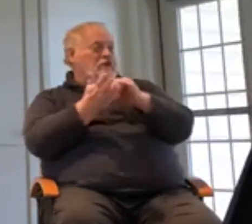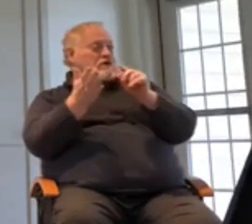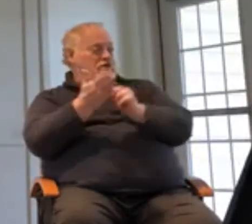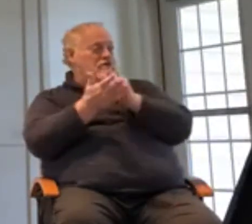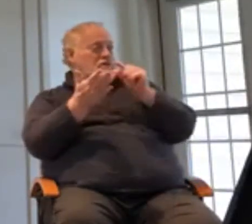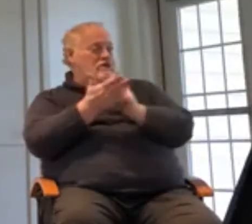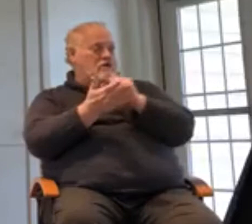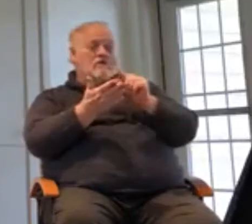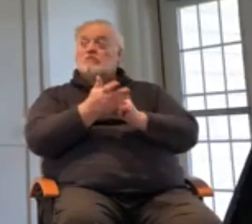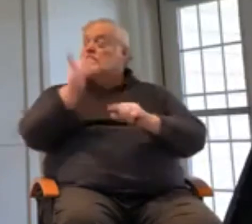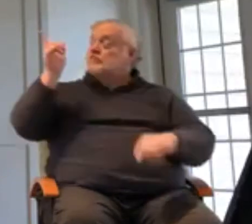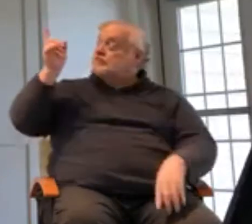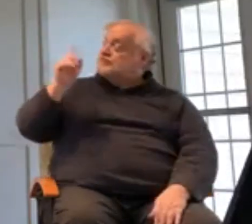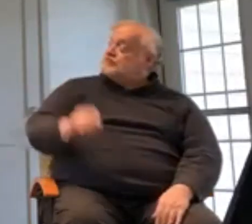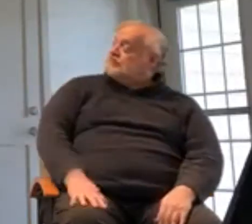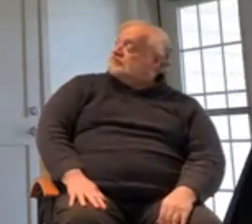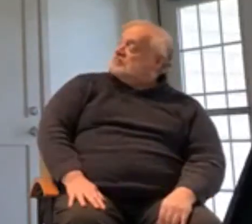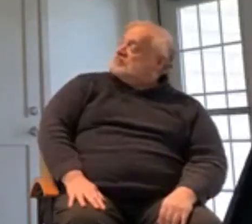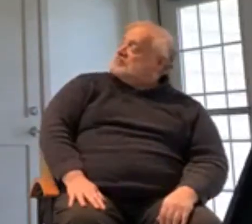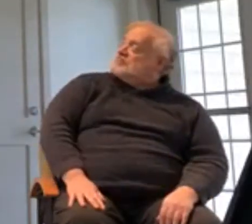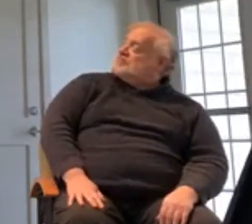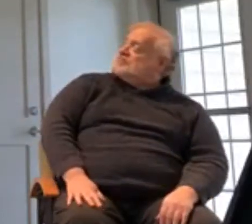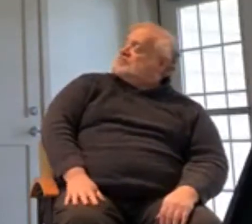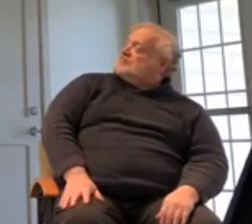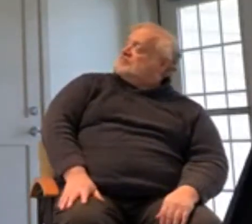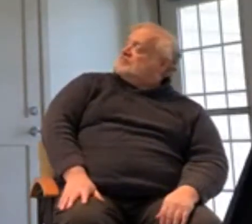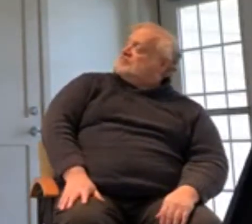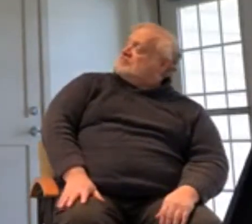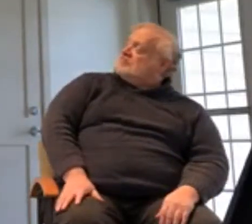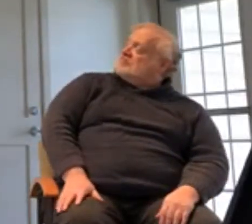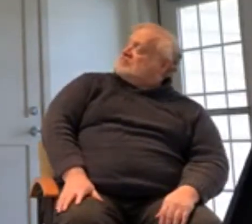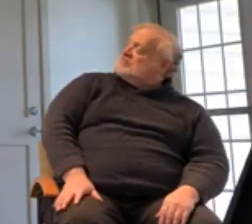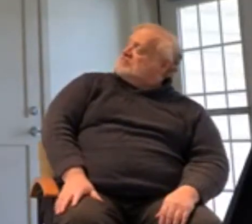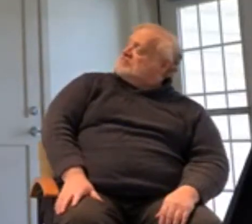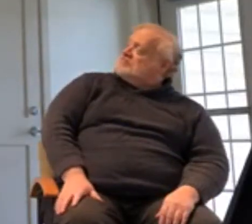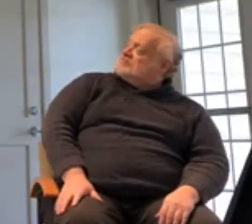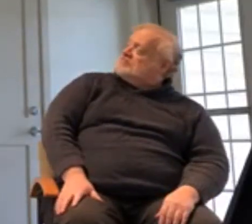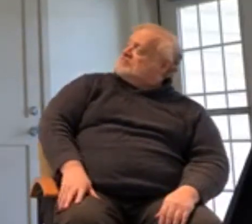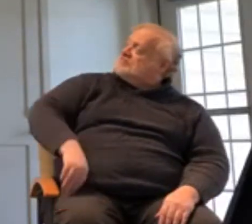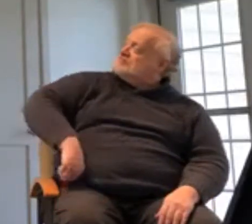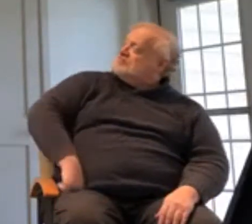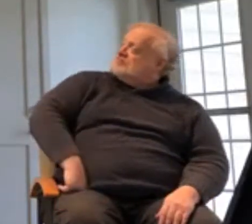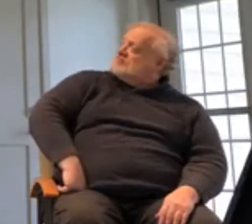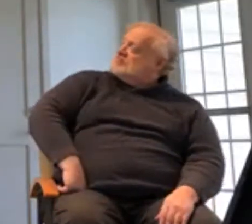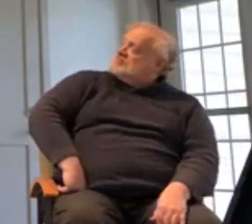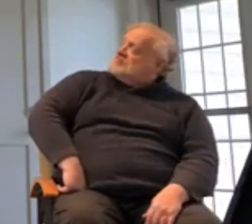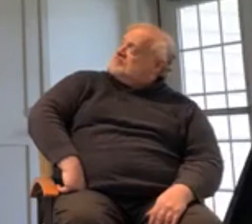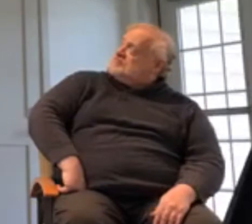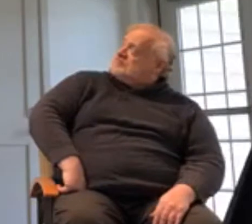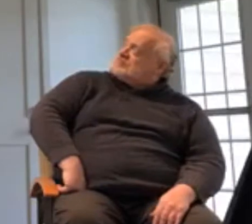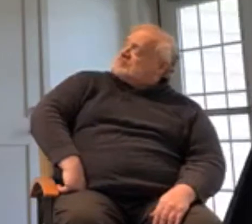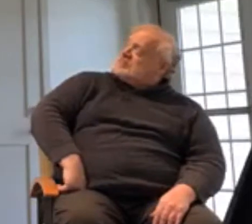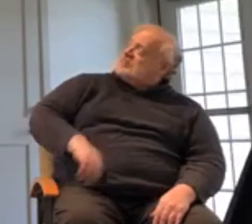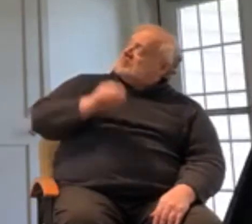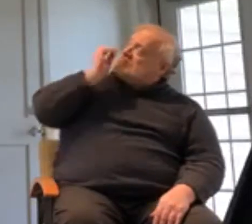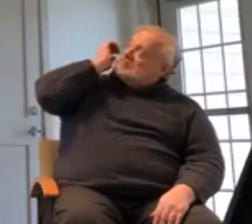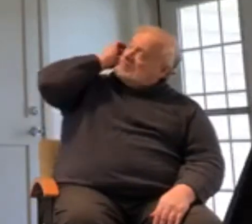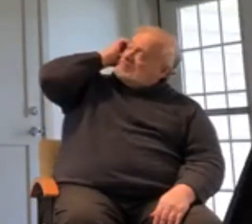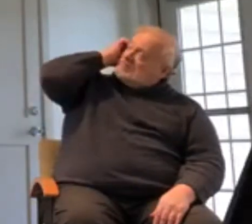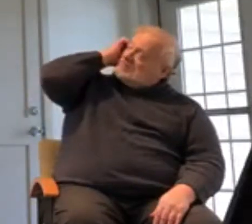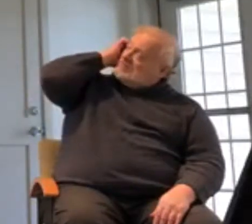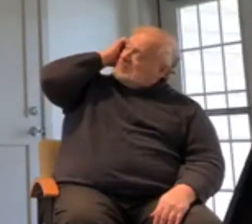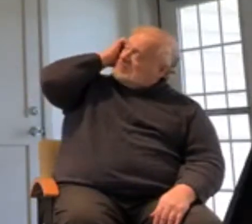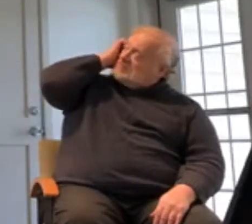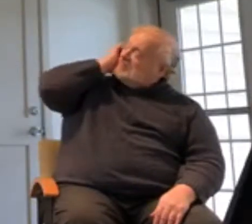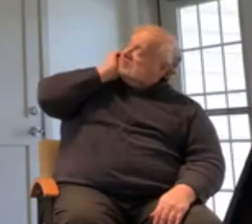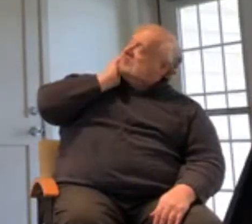John 10, verses 11 through 18. I am the good shepherd. The good shepherd giveth his life for his sheep. But he